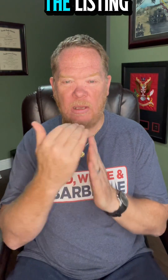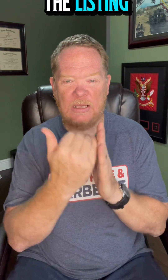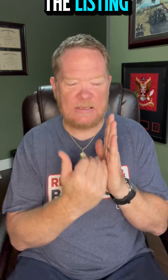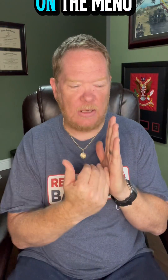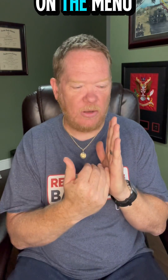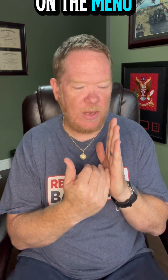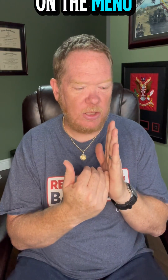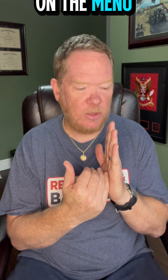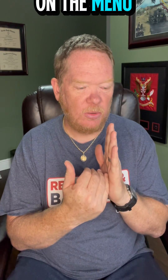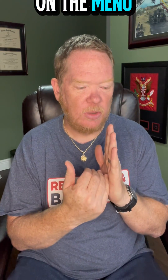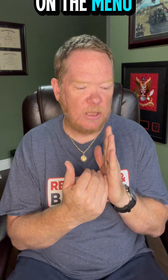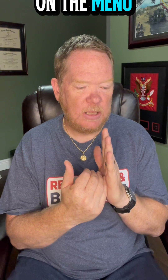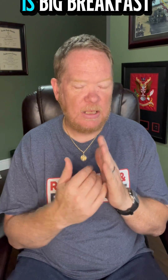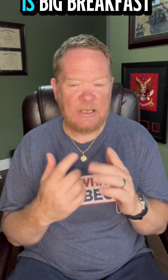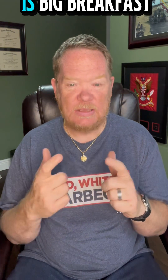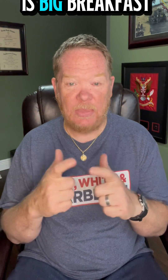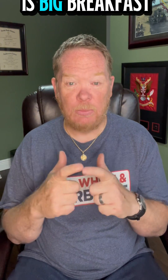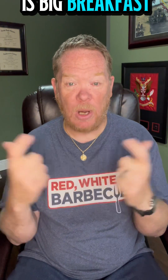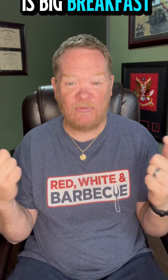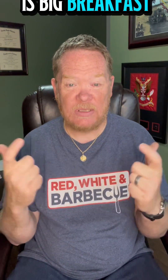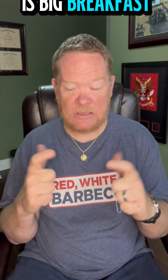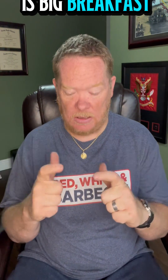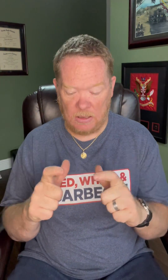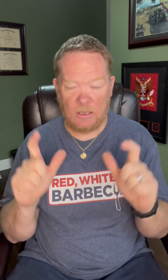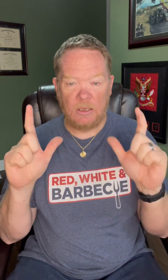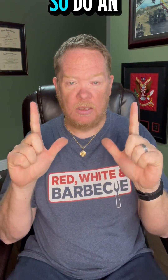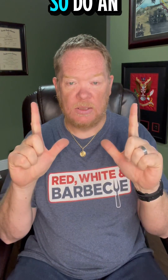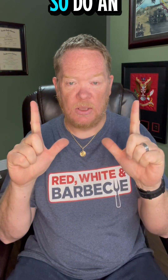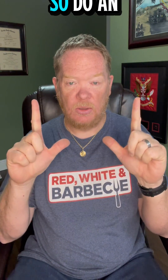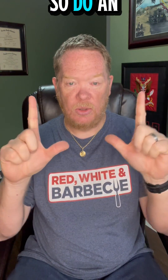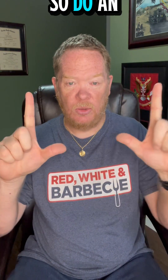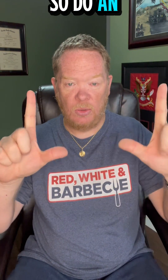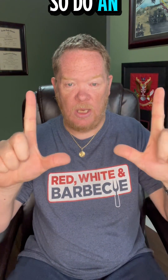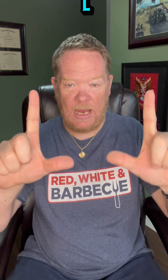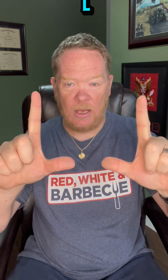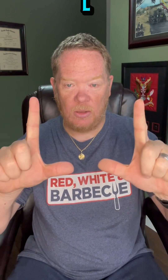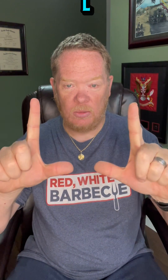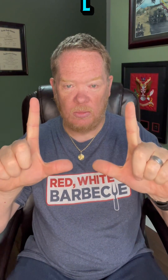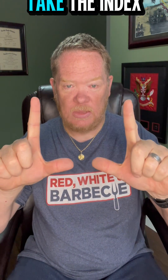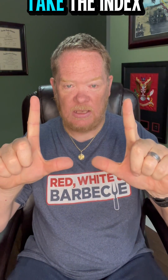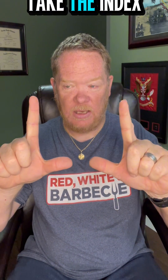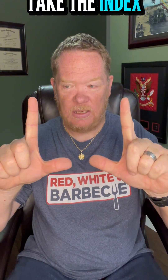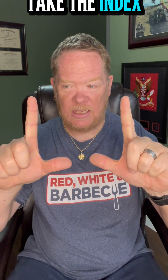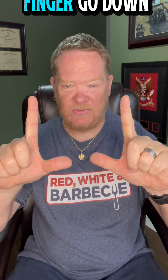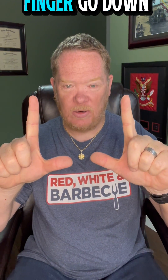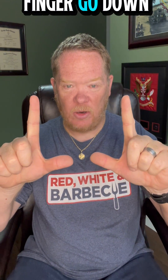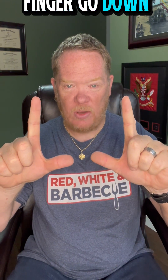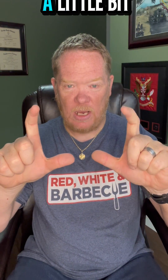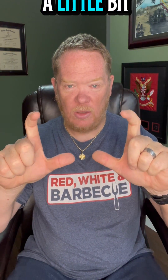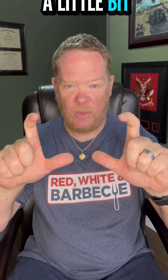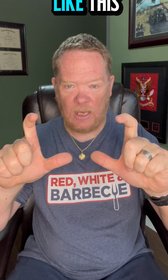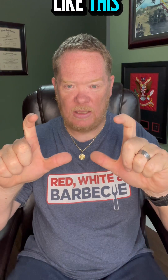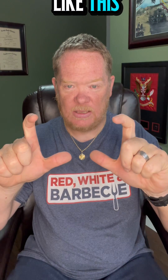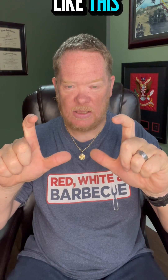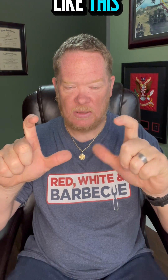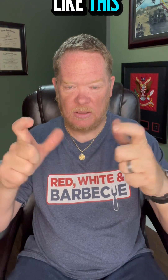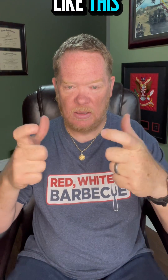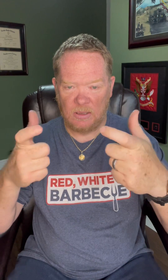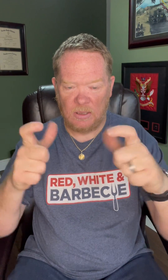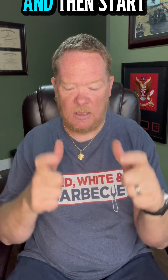listing, on the menu, is big breakfast. So do an L, take the index finger, go down a little bit like this, and